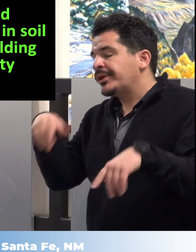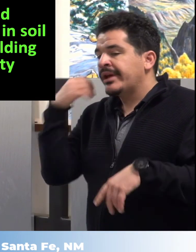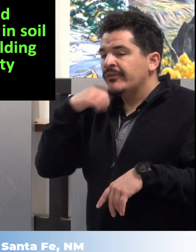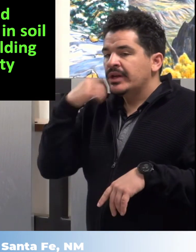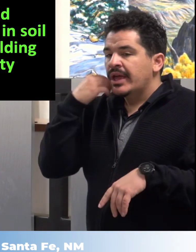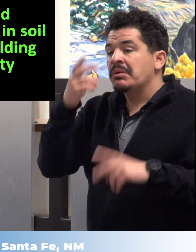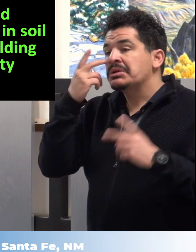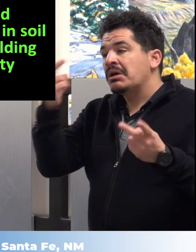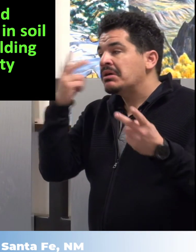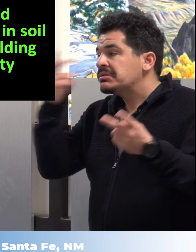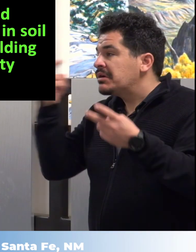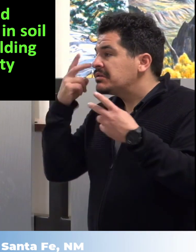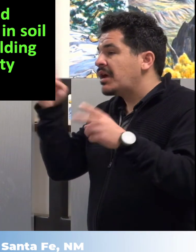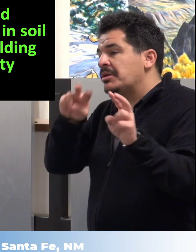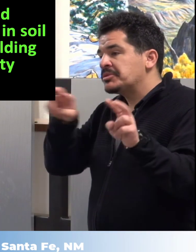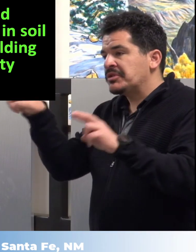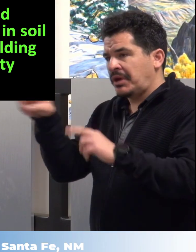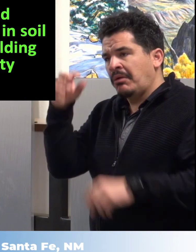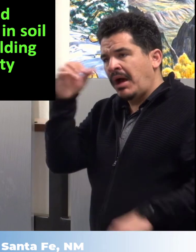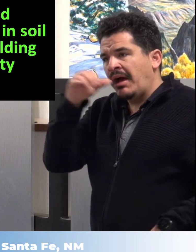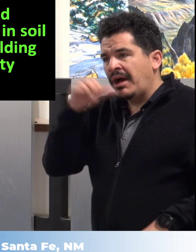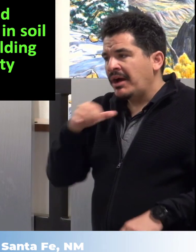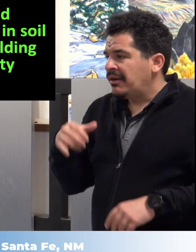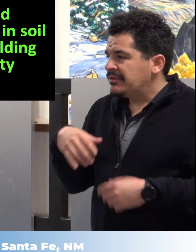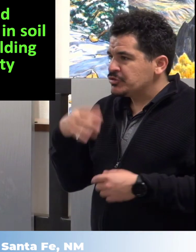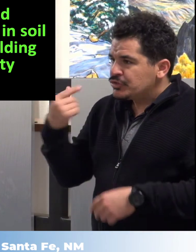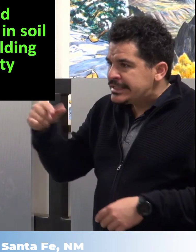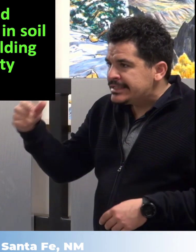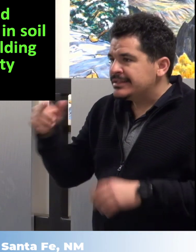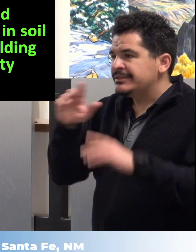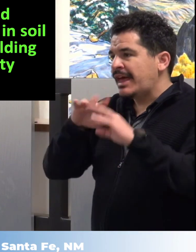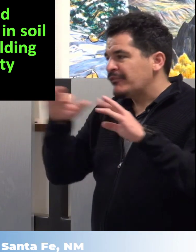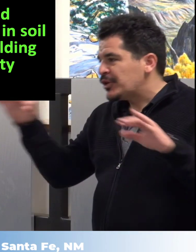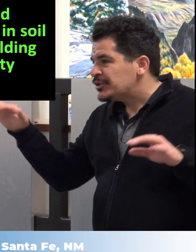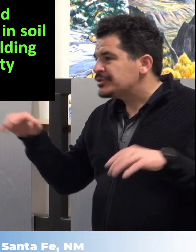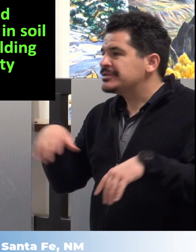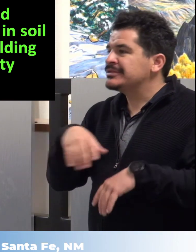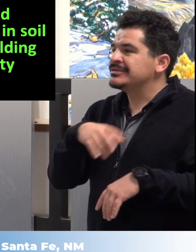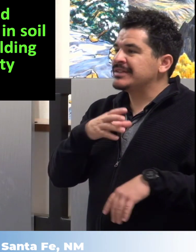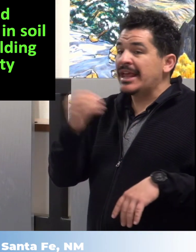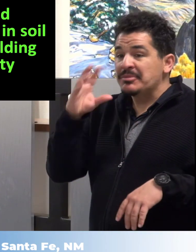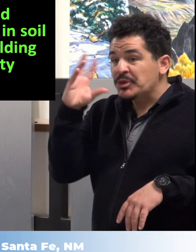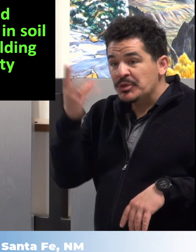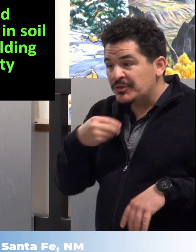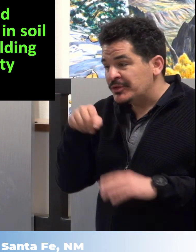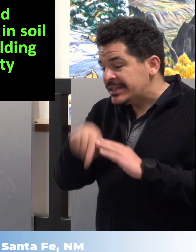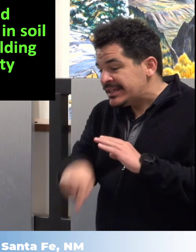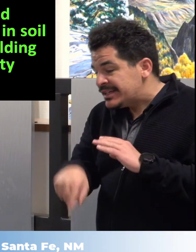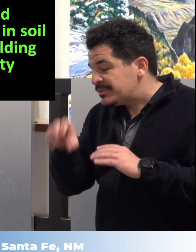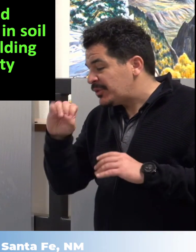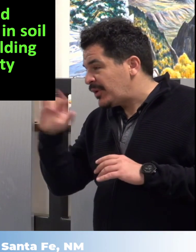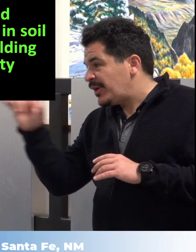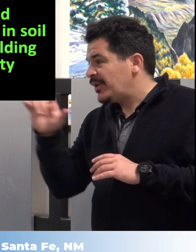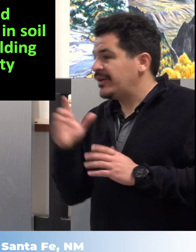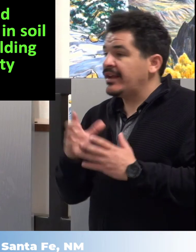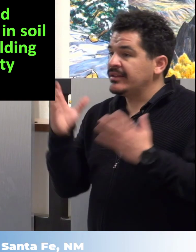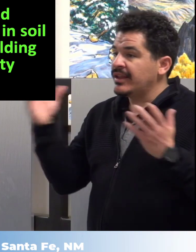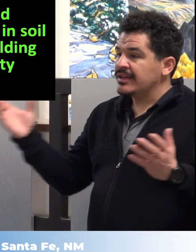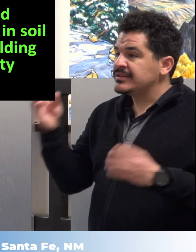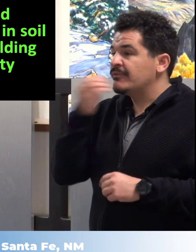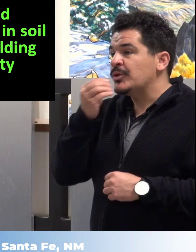journal that, hey, this is really green and diverse and beautiful deep soils and lots of abundance